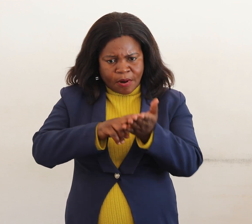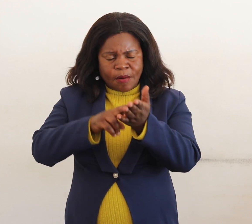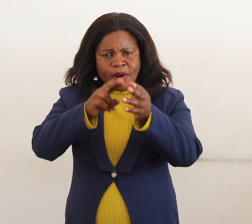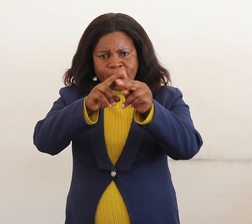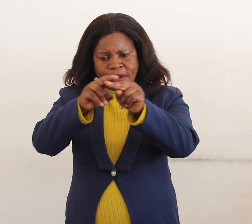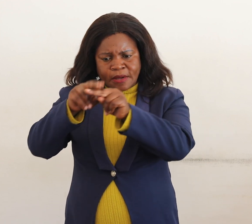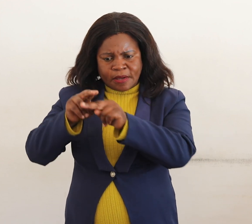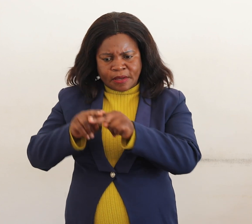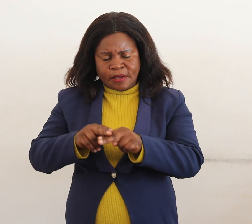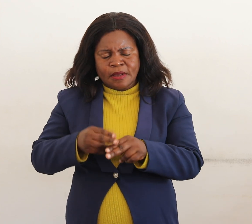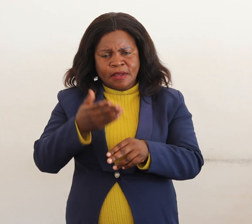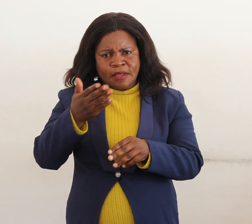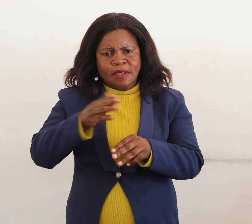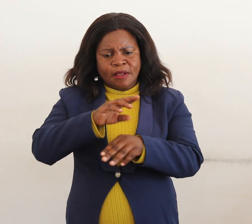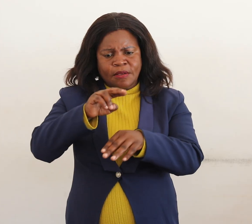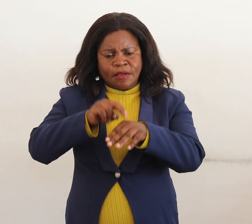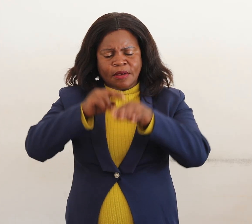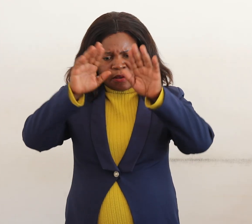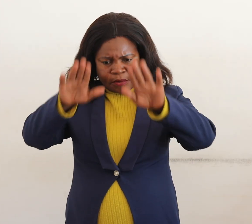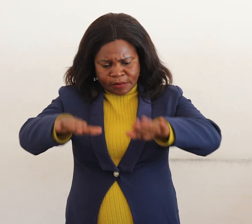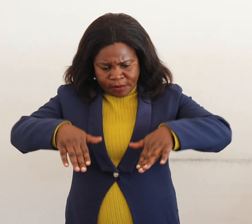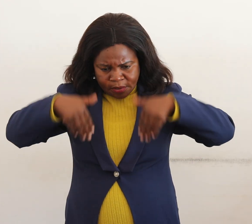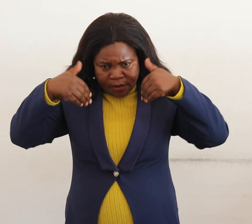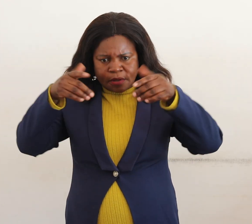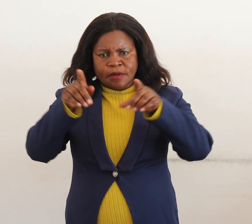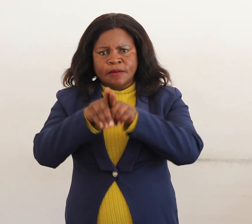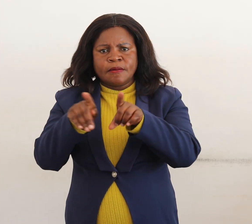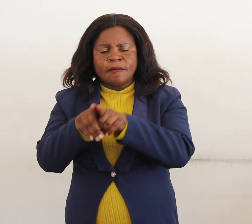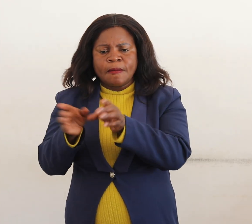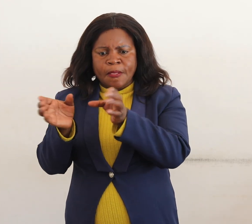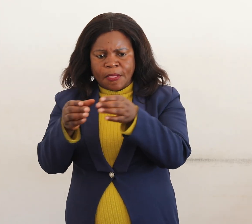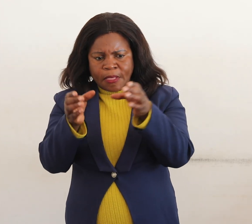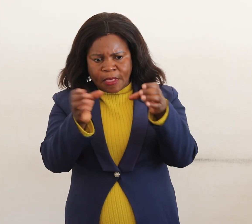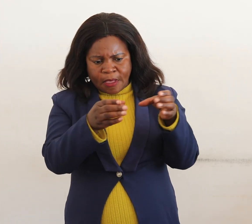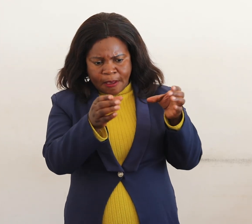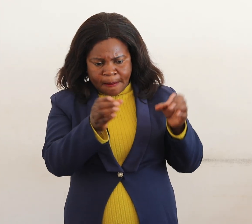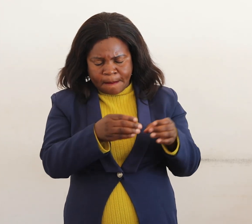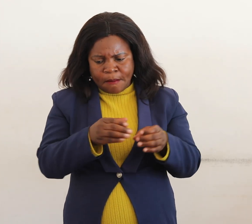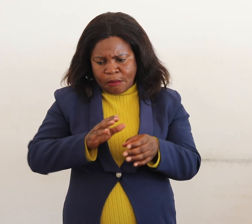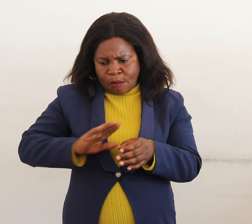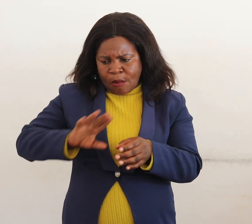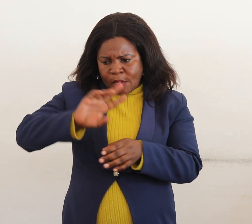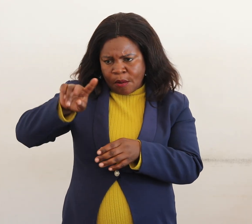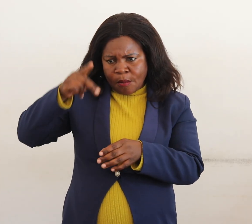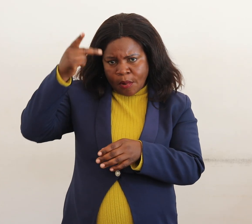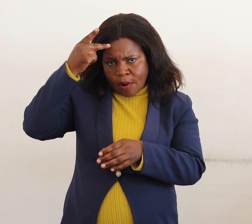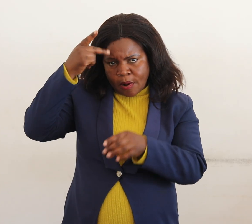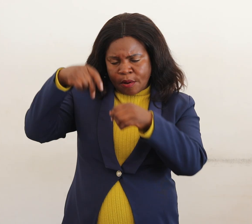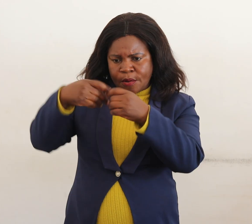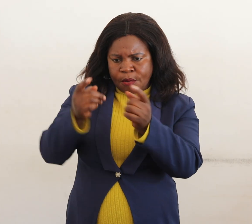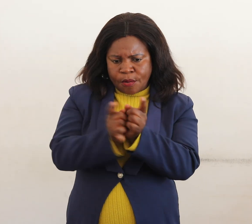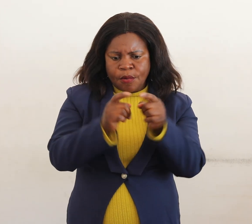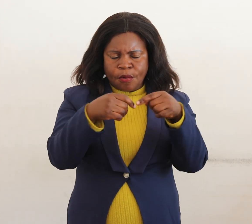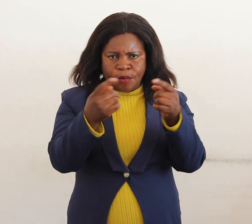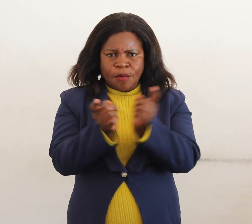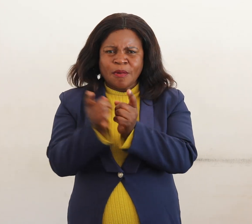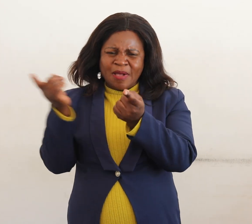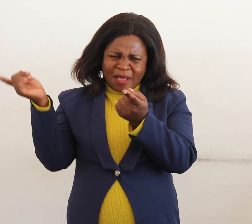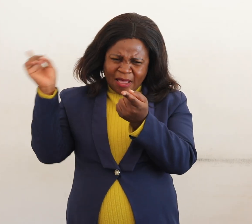National Assembly and councils among political parties, according to the total number